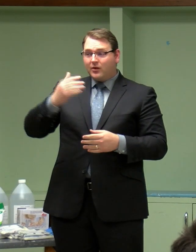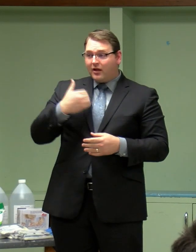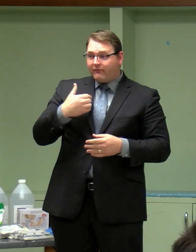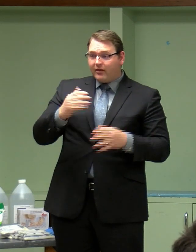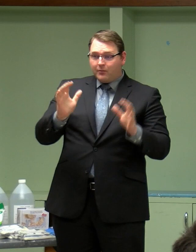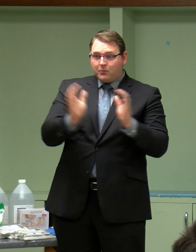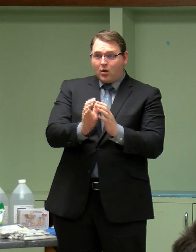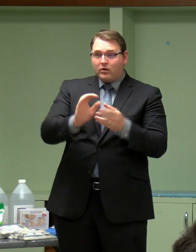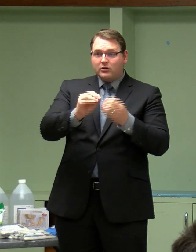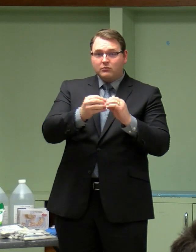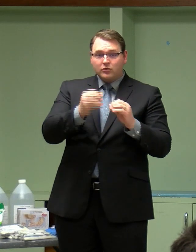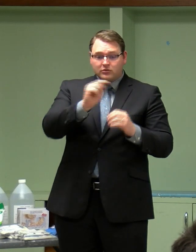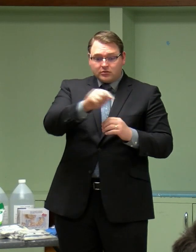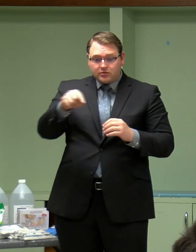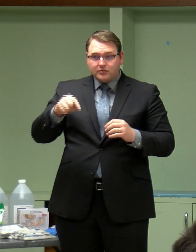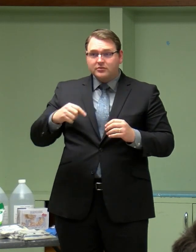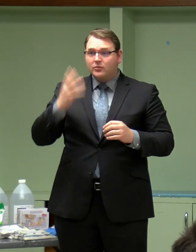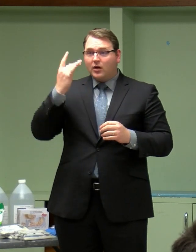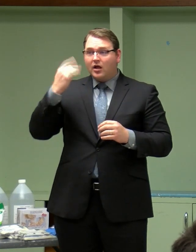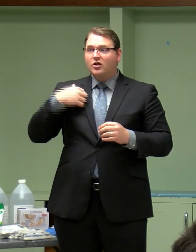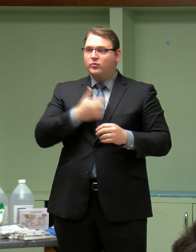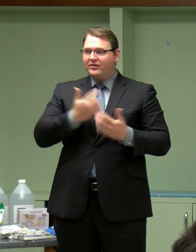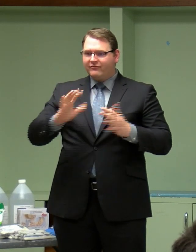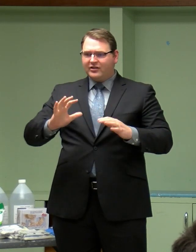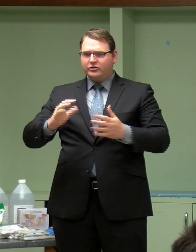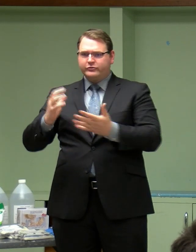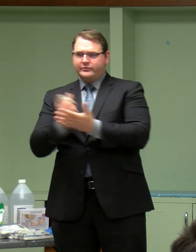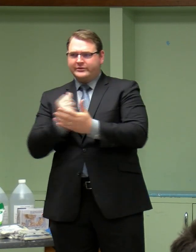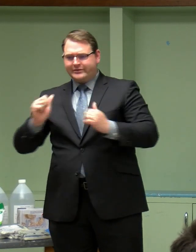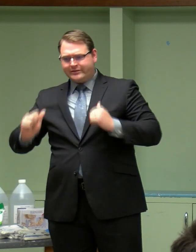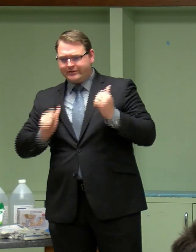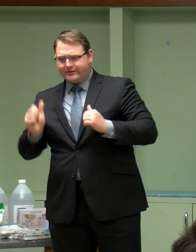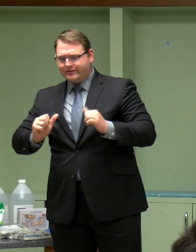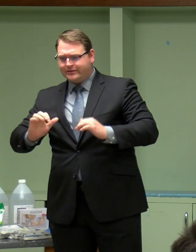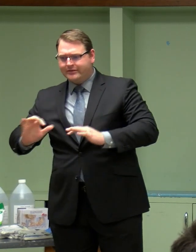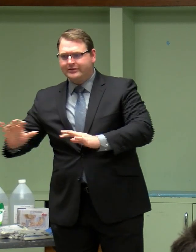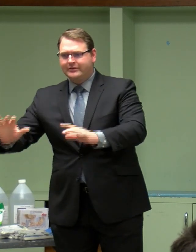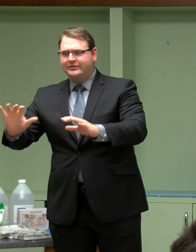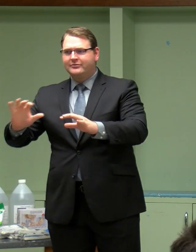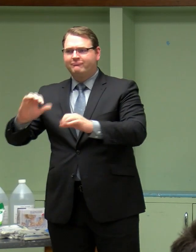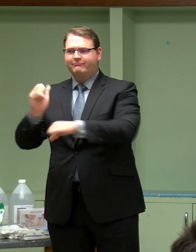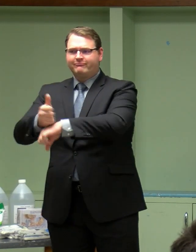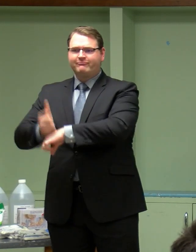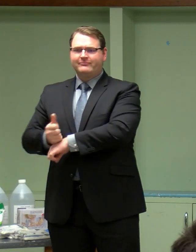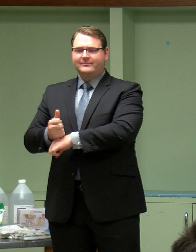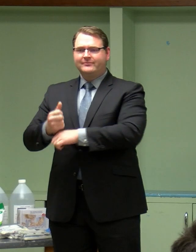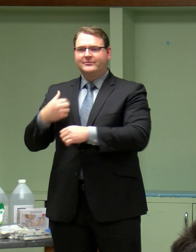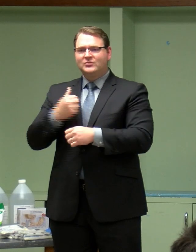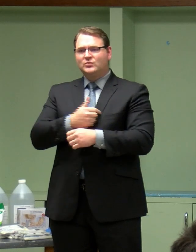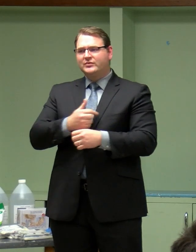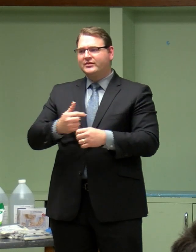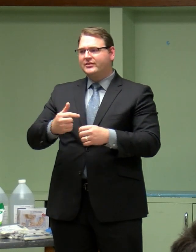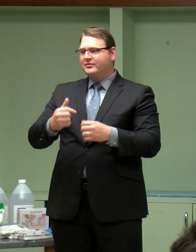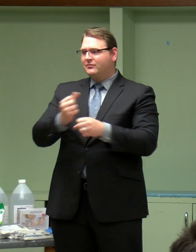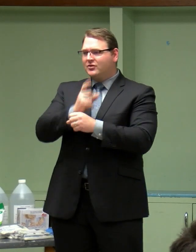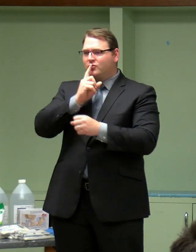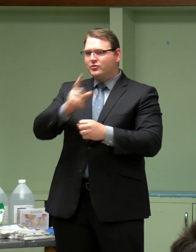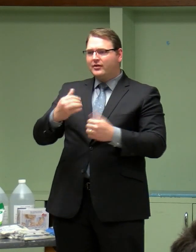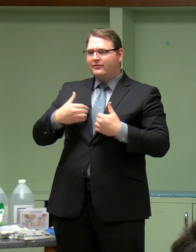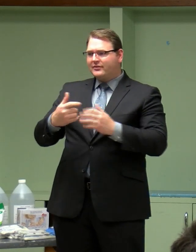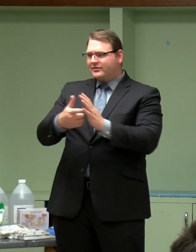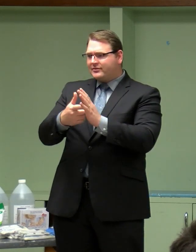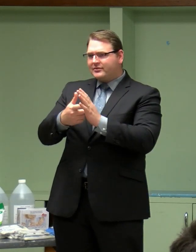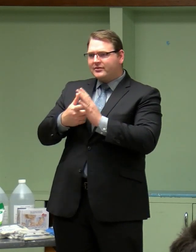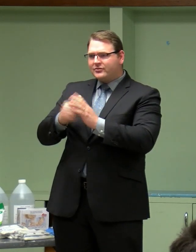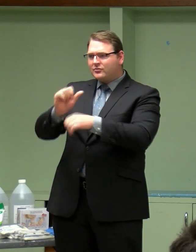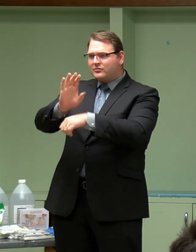careful about staying home or working safe in our essential businesses, wearing the face coverings and social distancing.